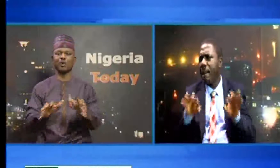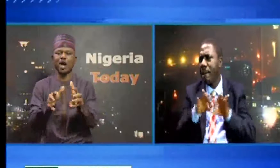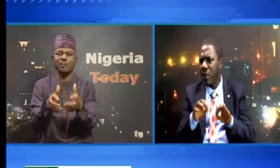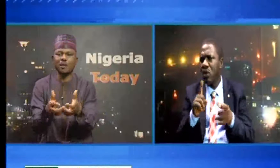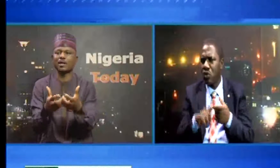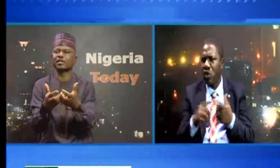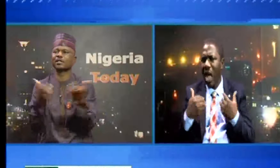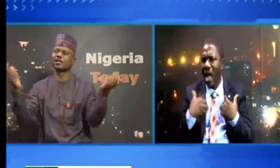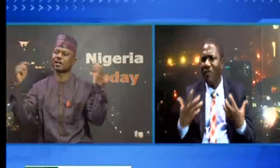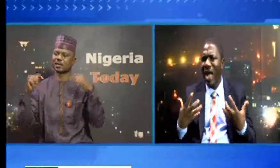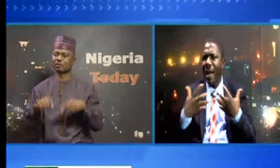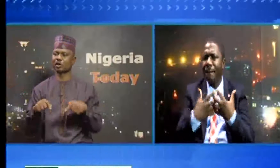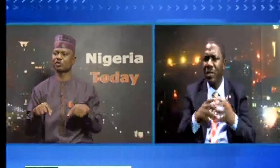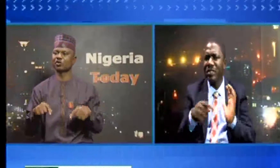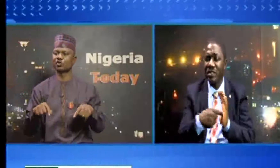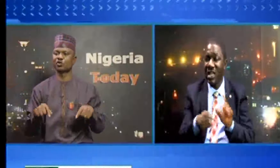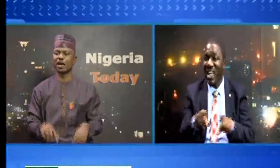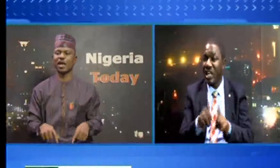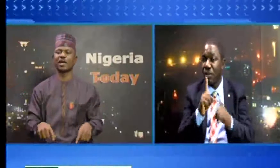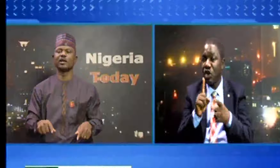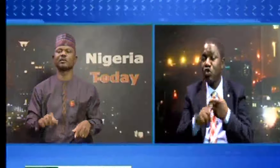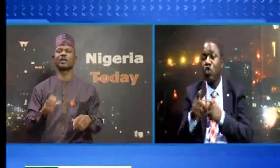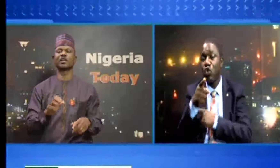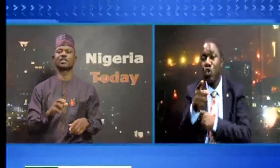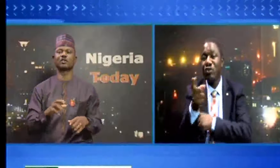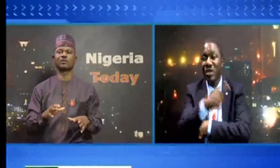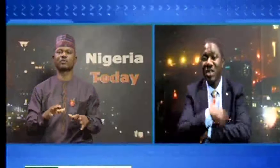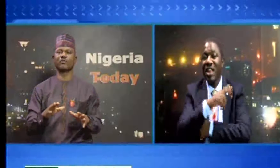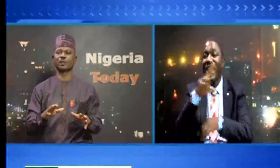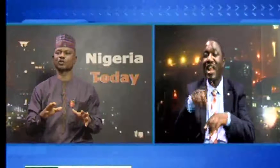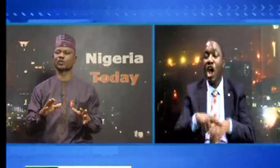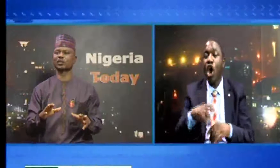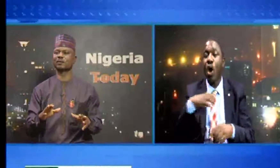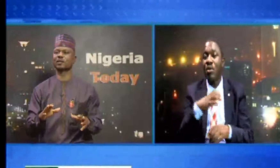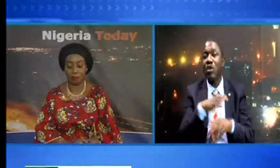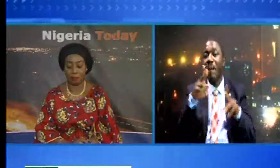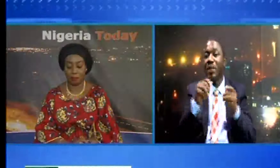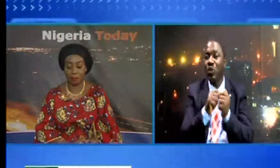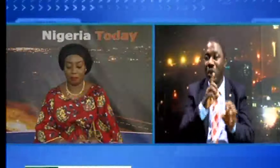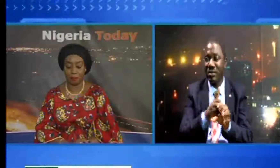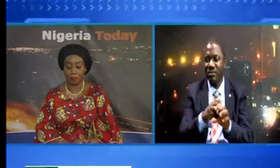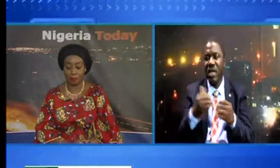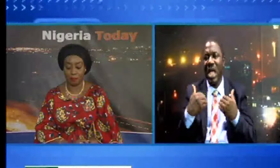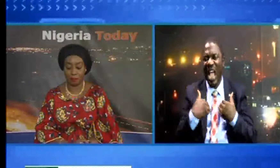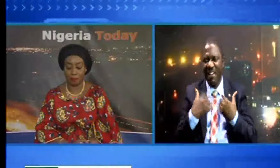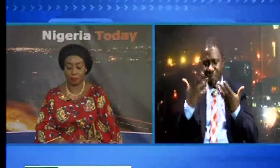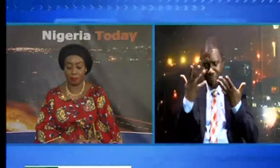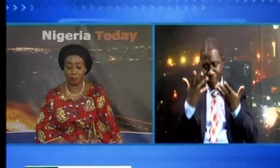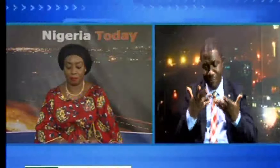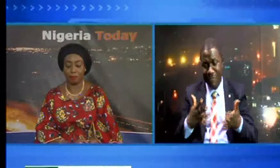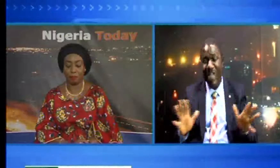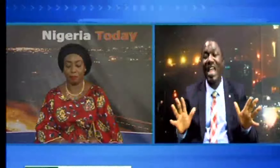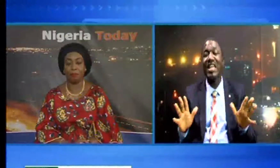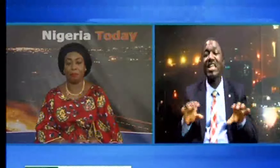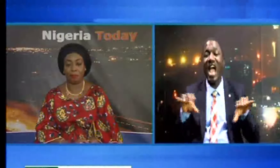able to harmonize this. As I am talking to you today, the National Commission for Persons with Disabilities have completed